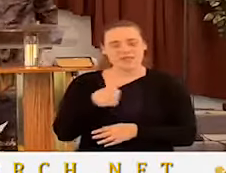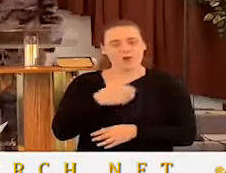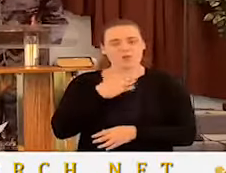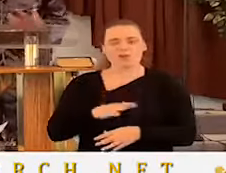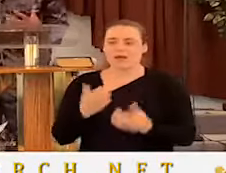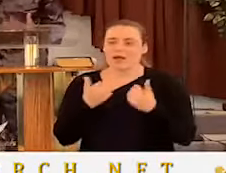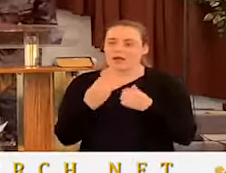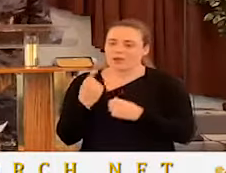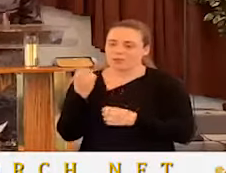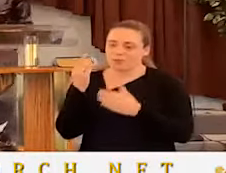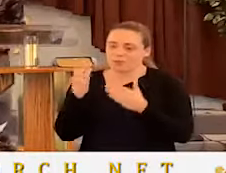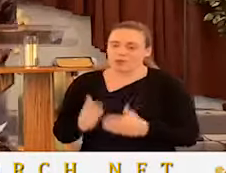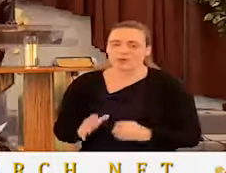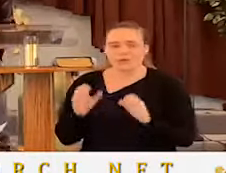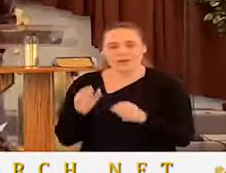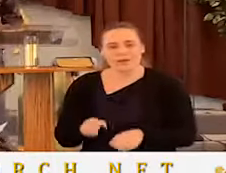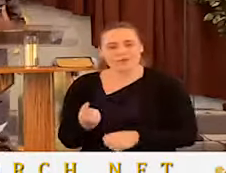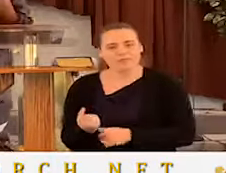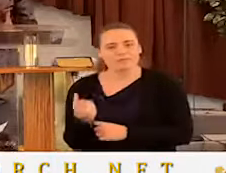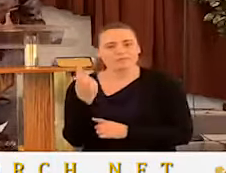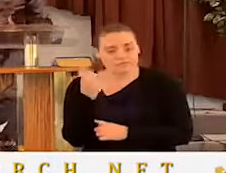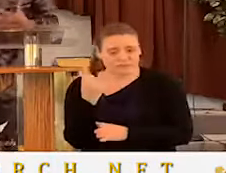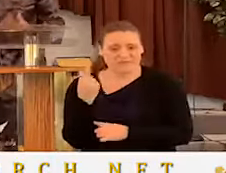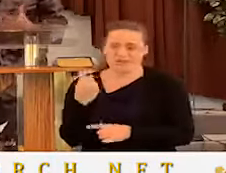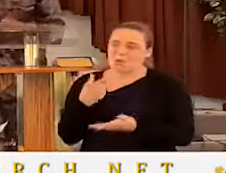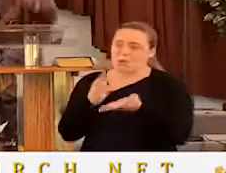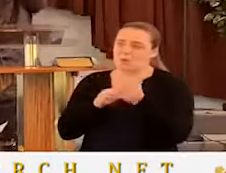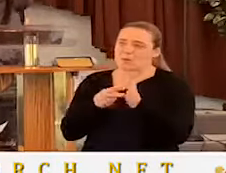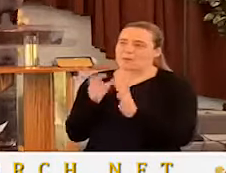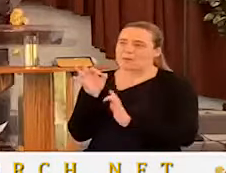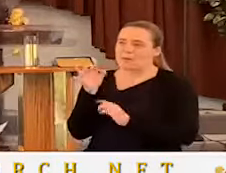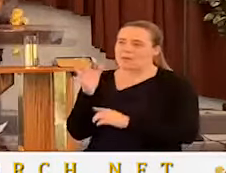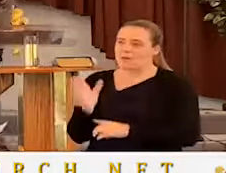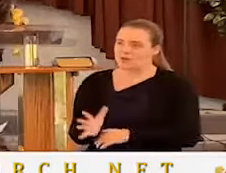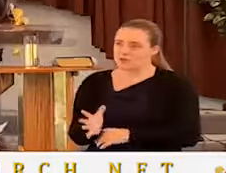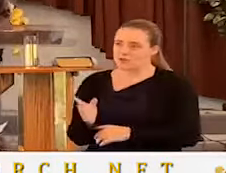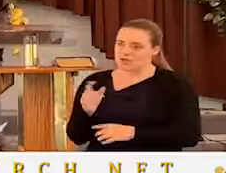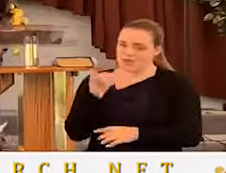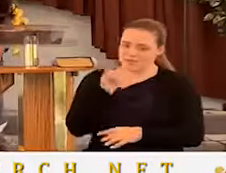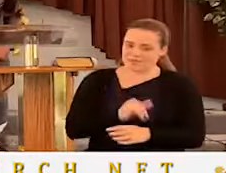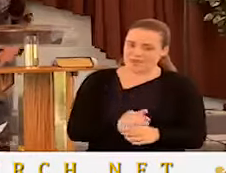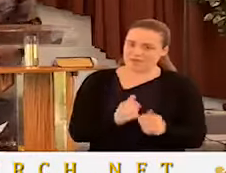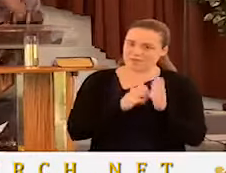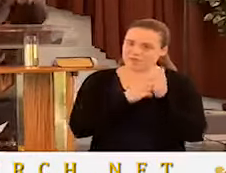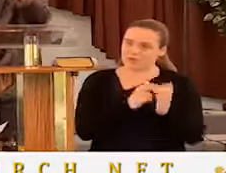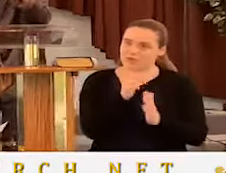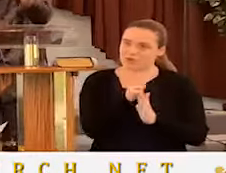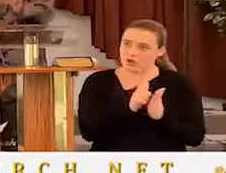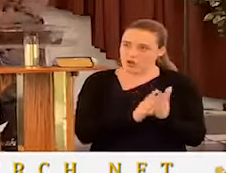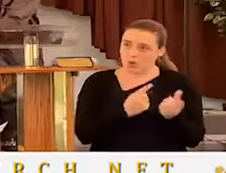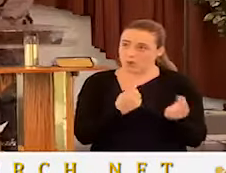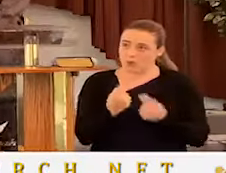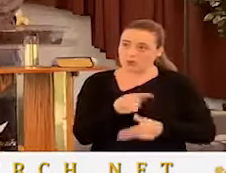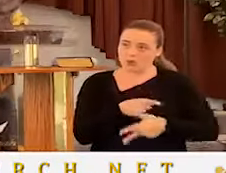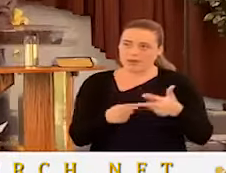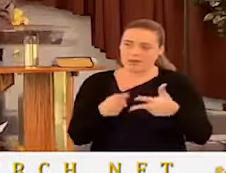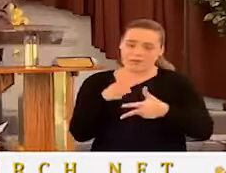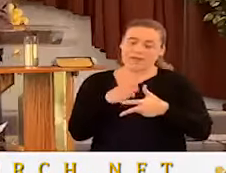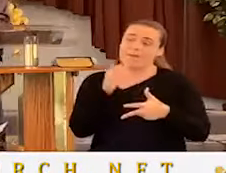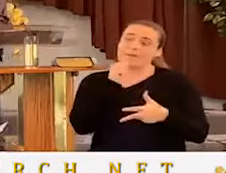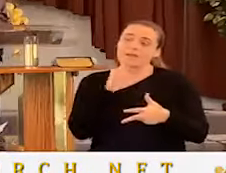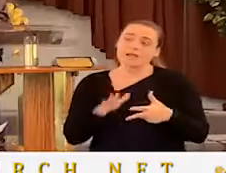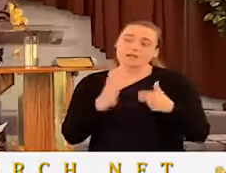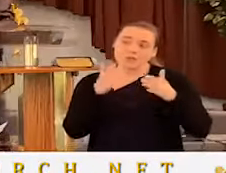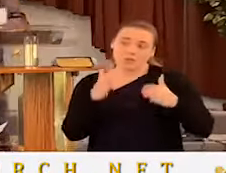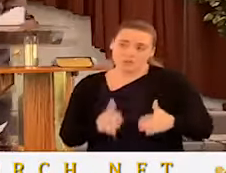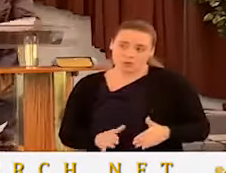to. Well, what does that mean, Pastor? The fulfillment of the law does three things. Number one, it blesses the person